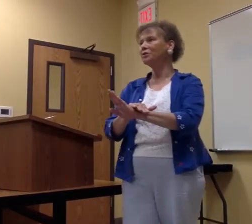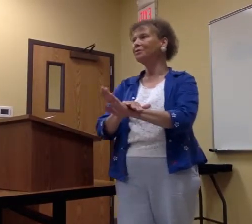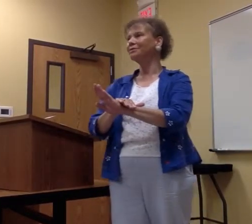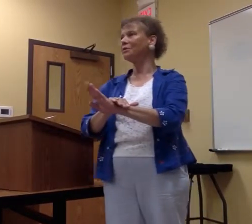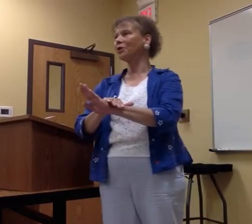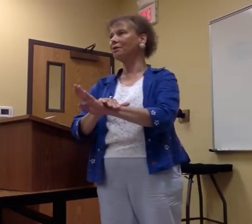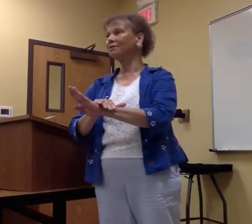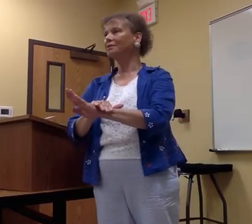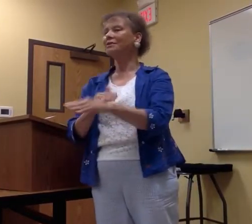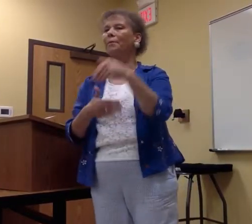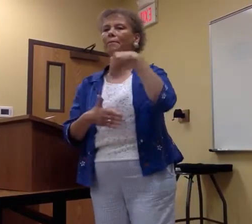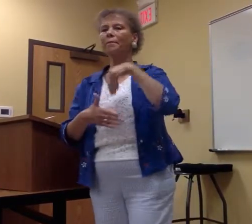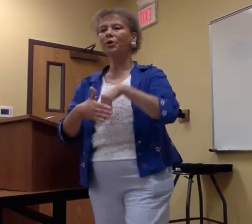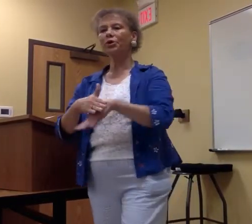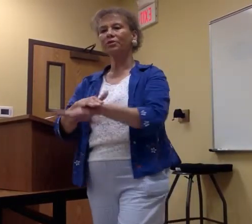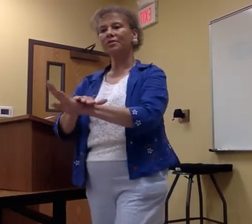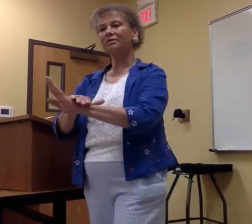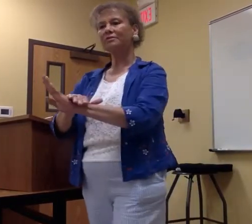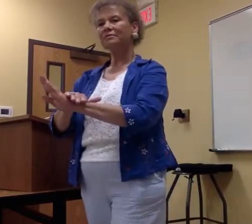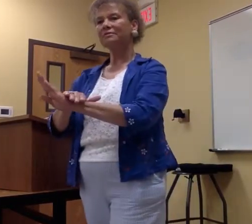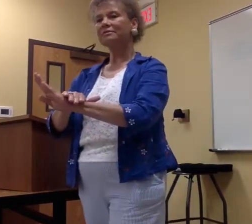Birth, right, is the day that I enter.